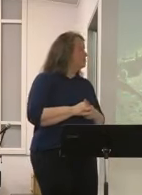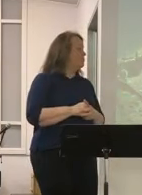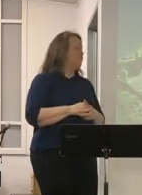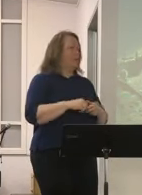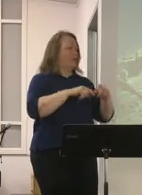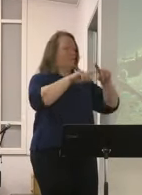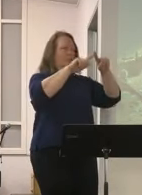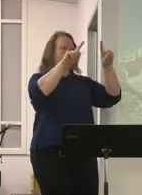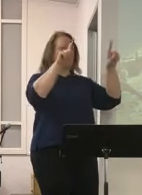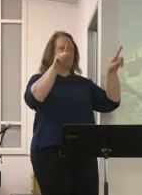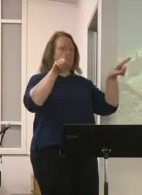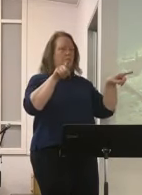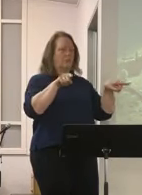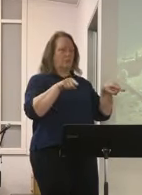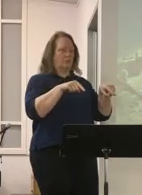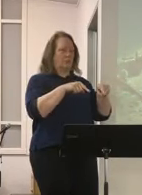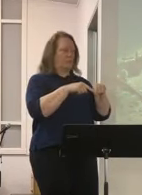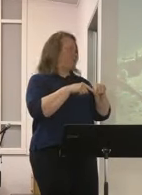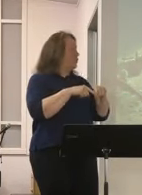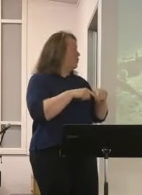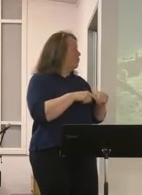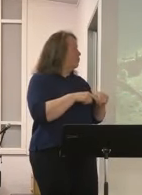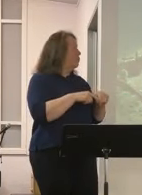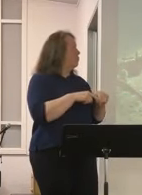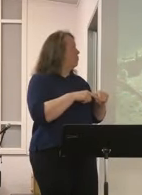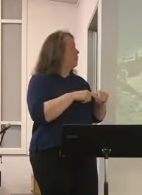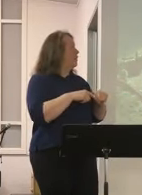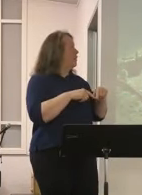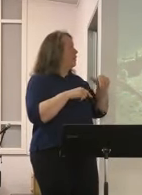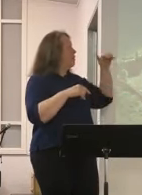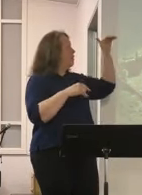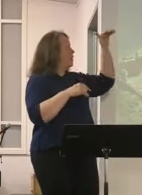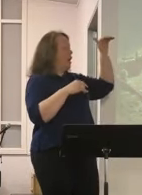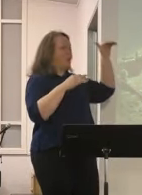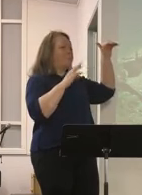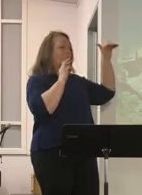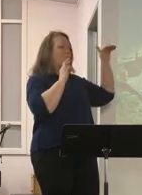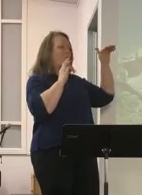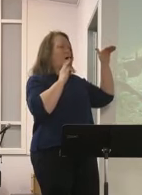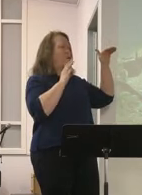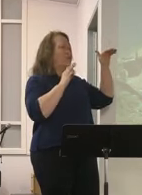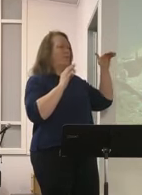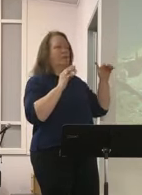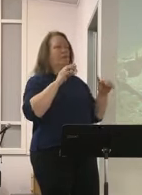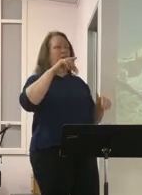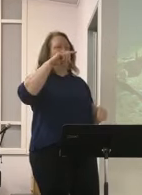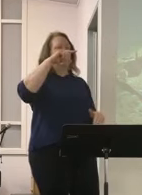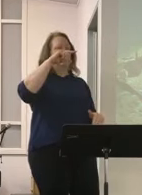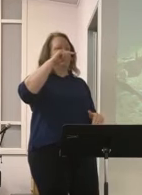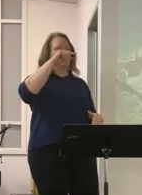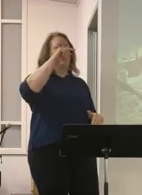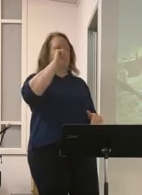circle there at the top, you see the water at the north part of this picture. That is the Sea of